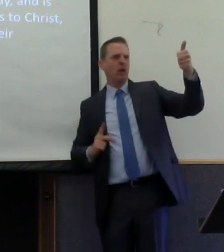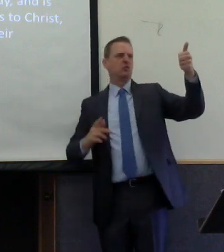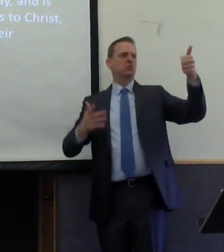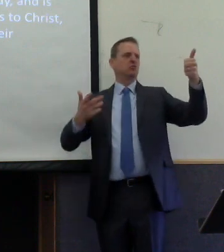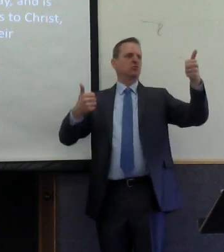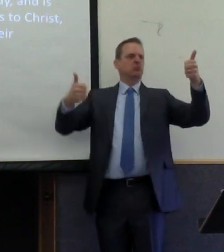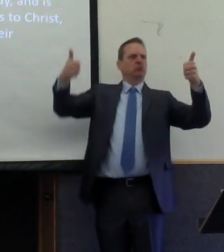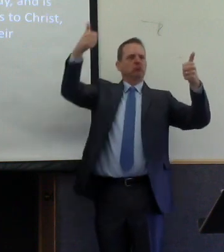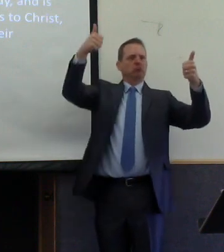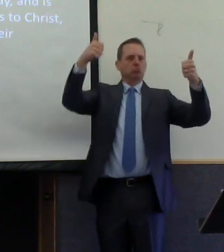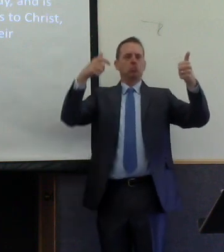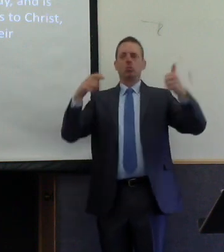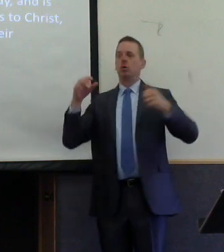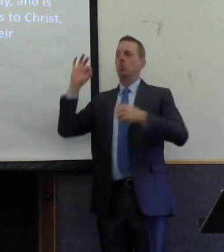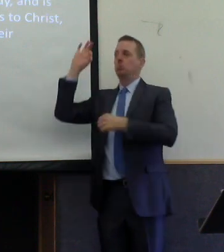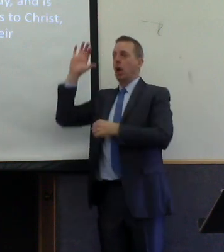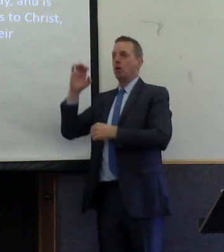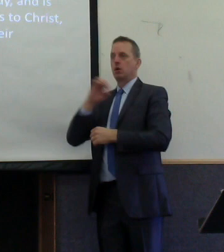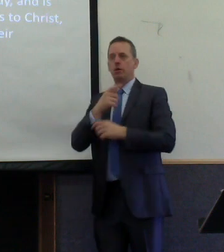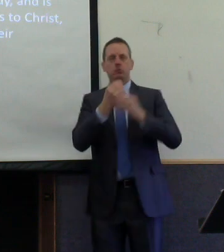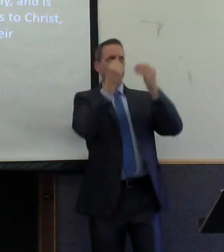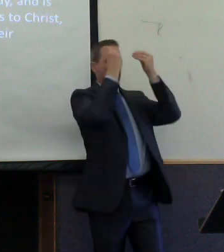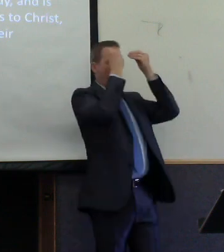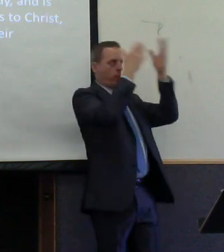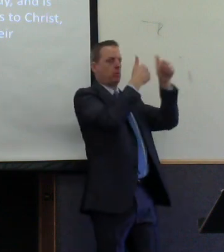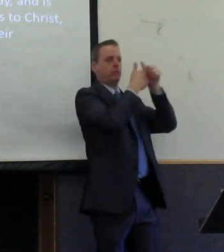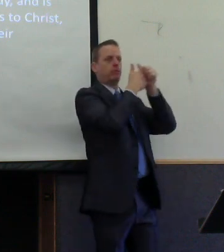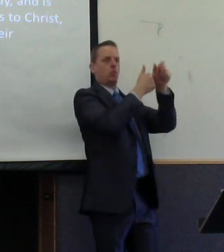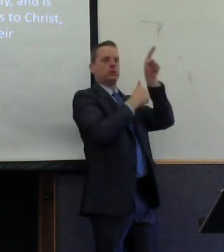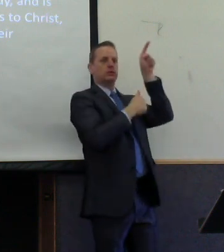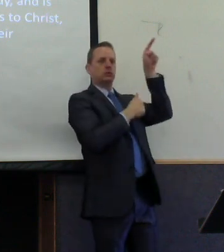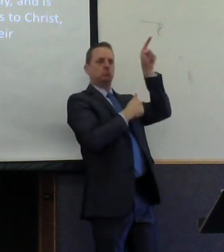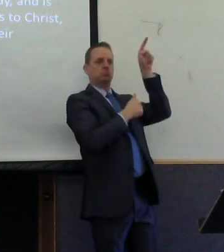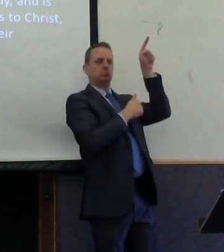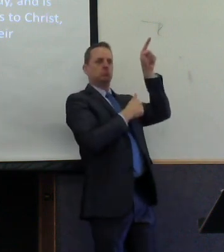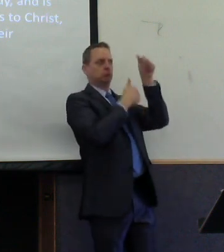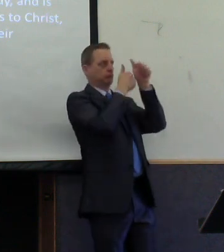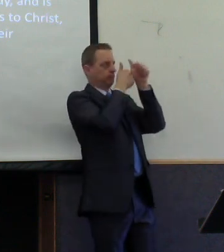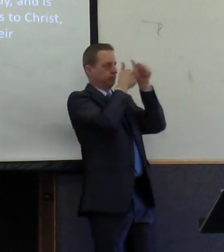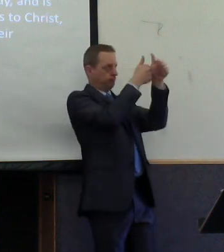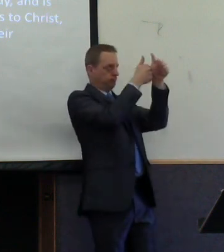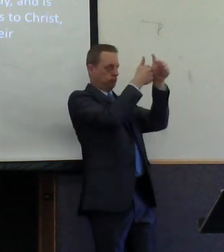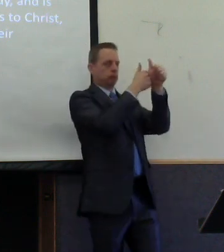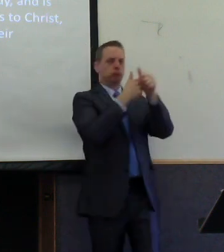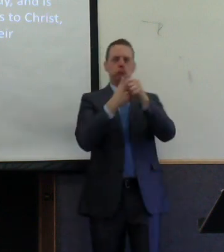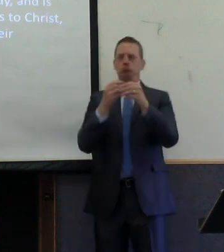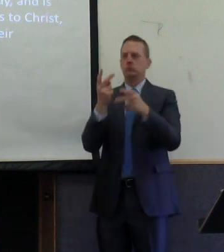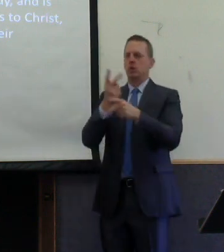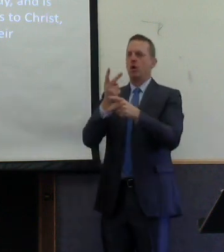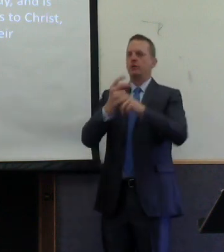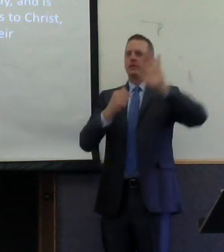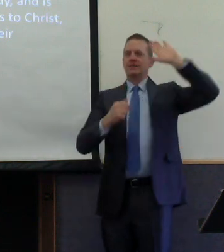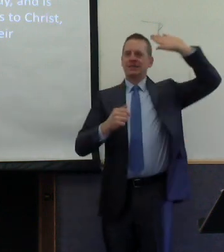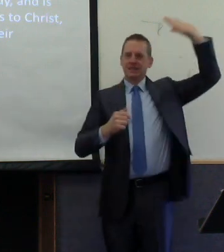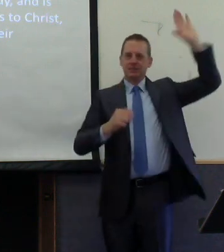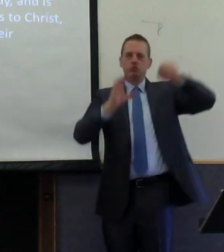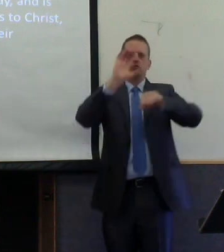so Jesus is the shepherd, elders, and pastors that are under. So we follow Jesus and obey him.